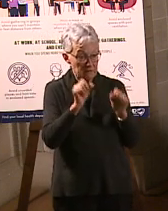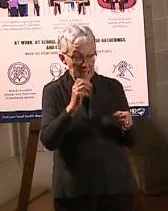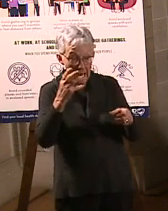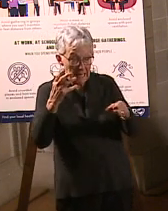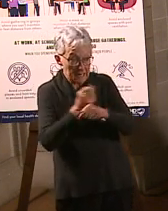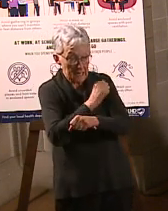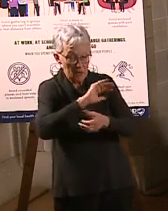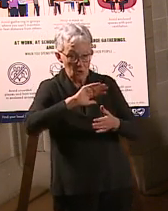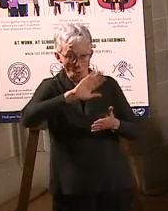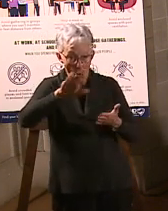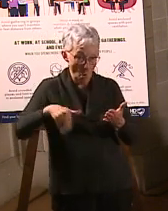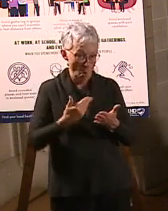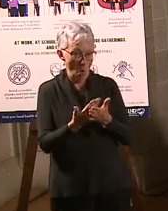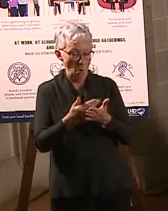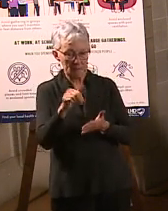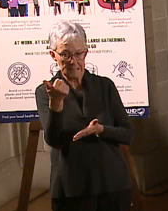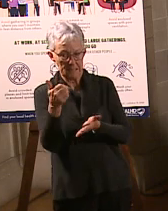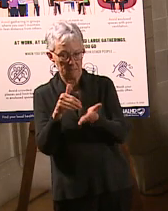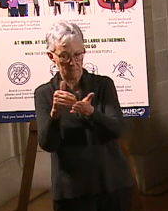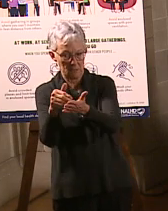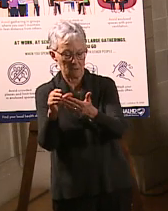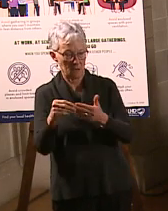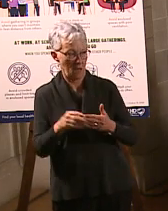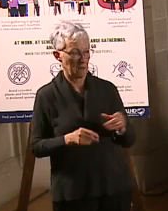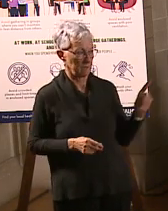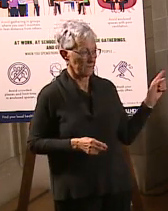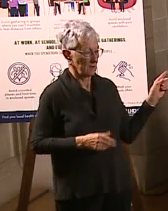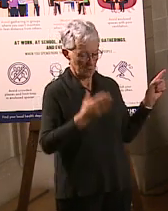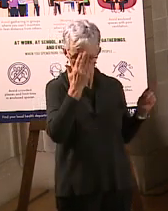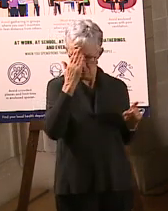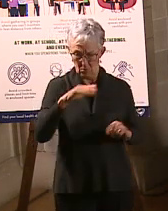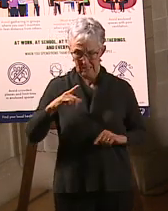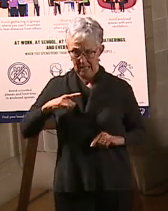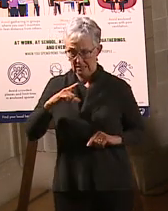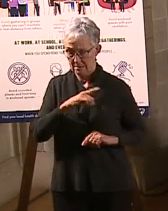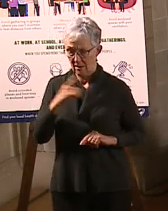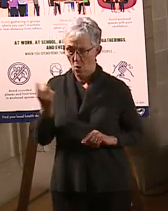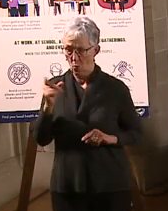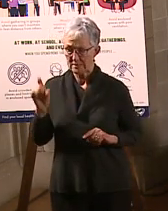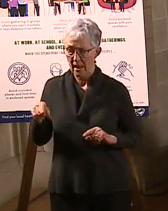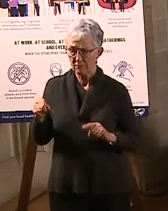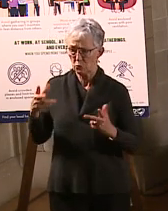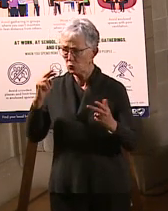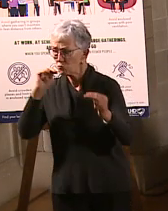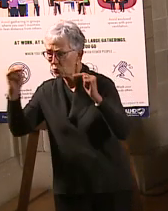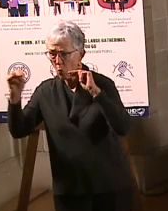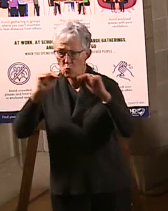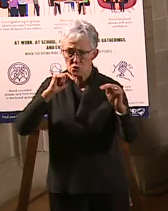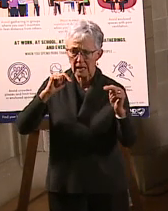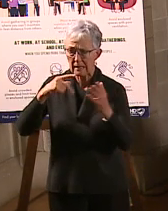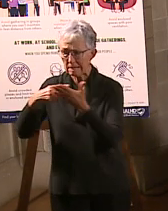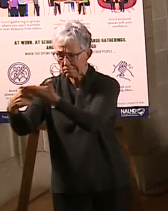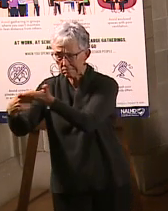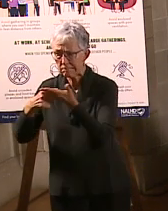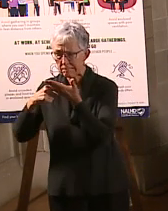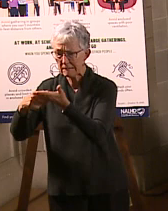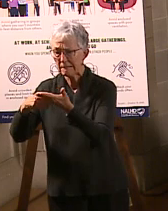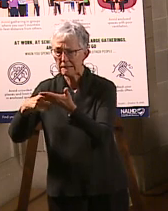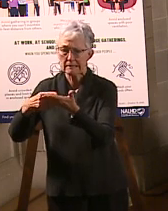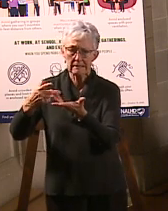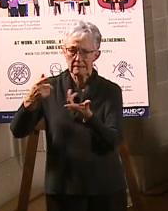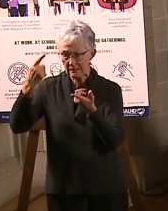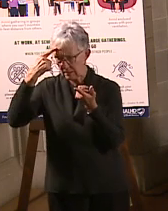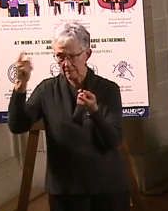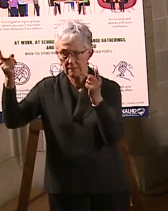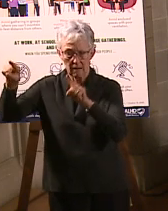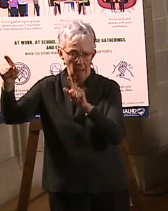And you know, it's a whole legislative process, give and take, negotiation, all that sort of stuff on these bills. In the past, opponents of this